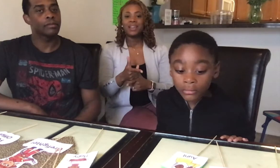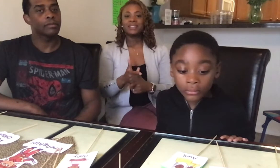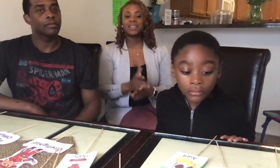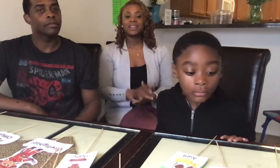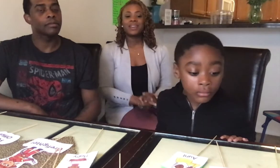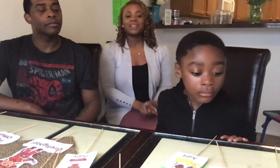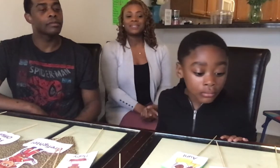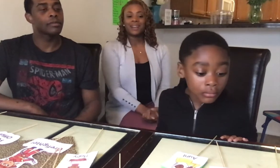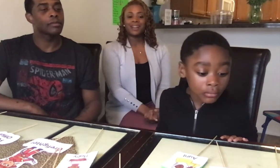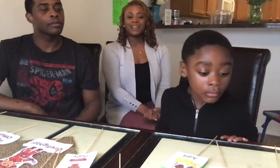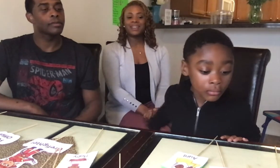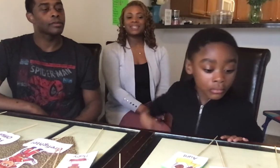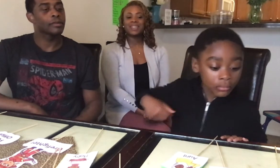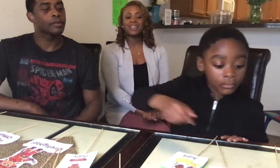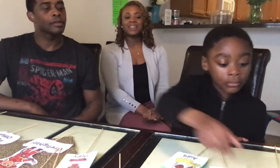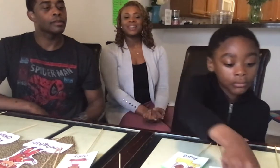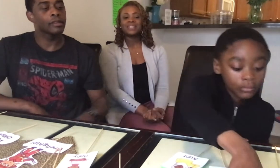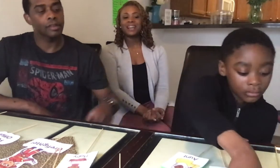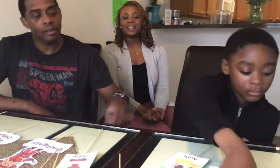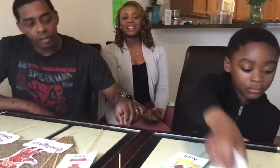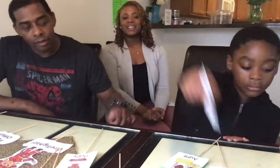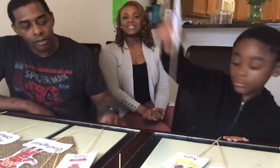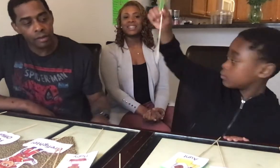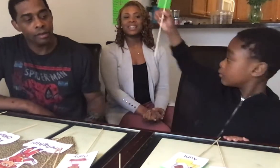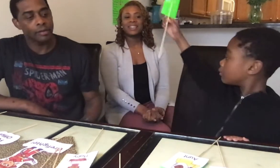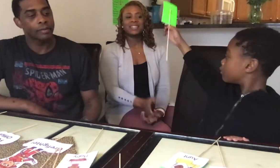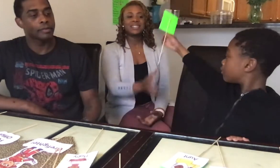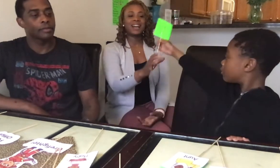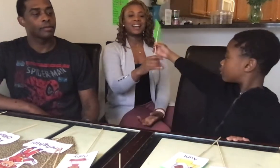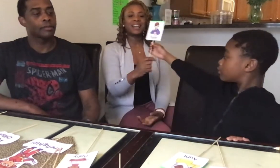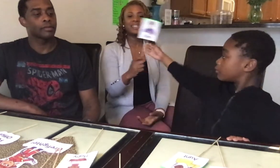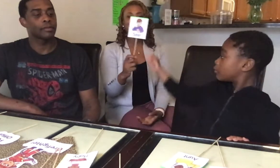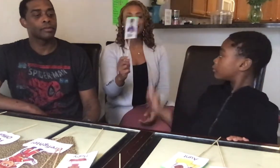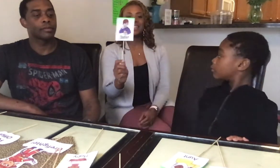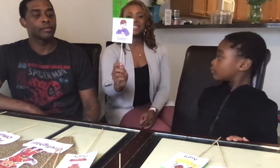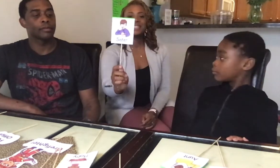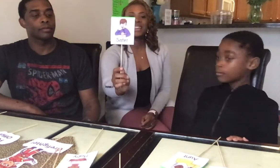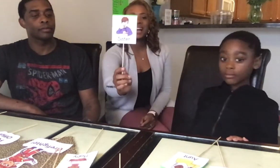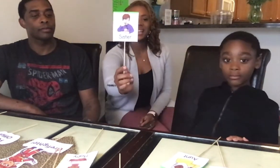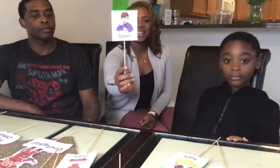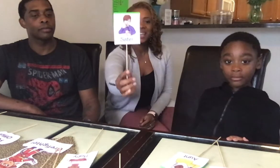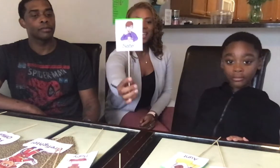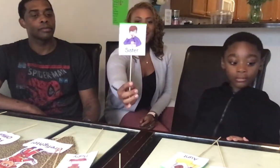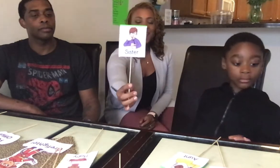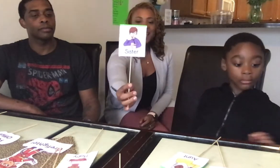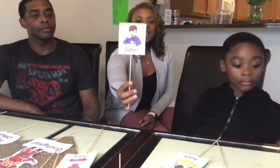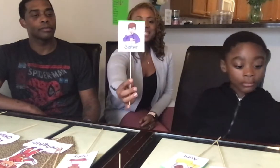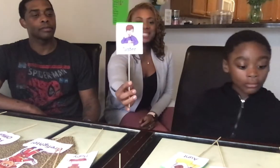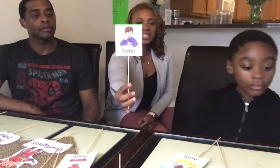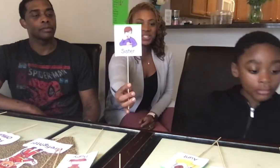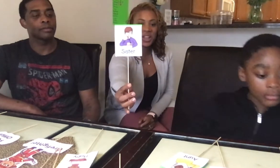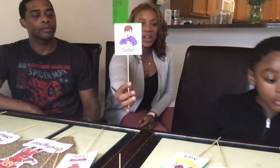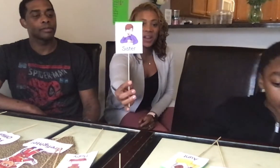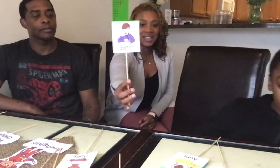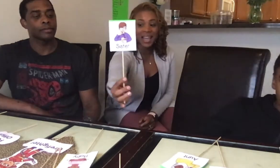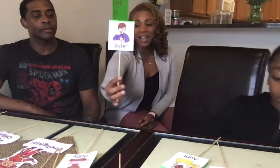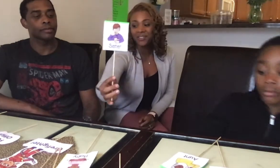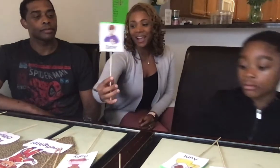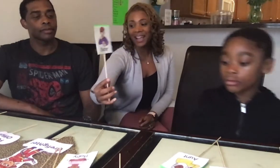Tick tock, tick tock, tick tock, tick tock. Sister, is that correct,